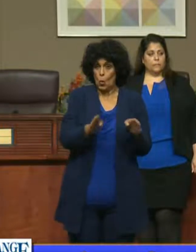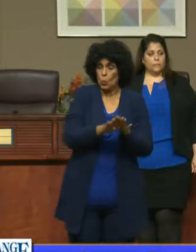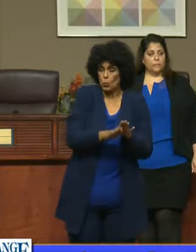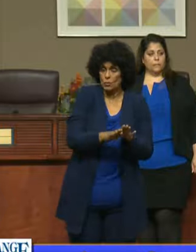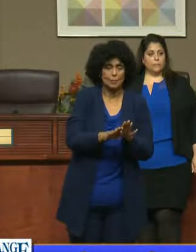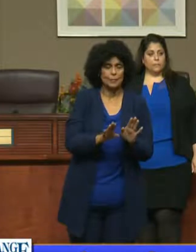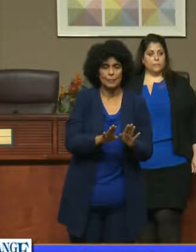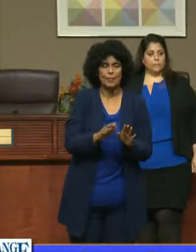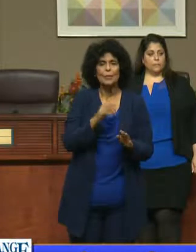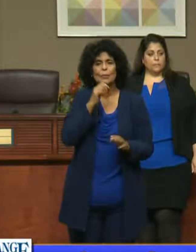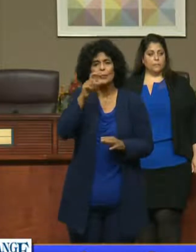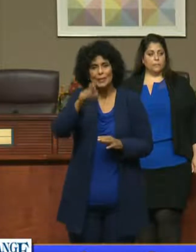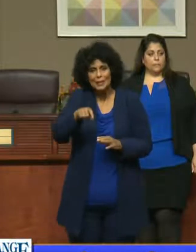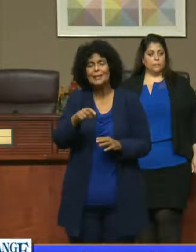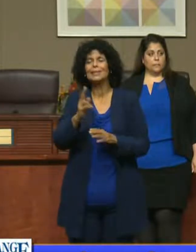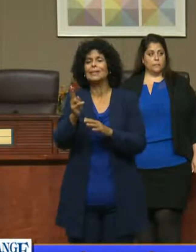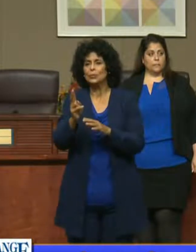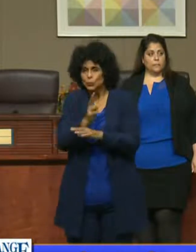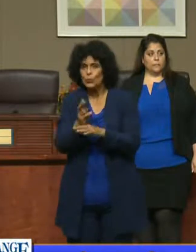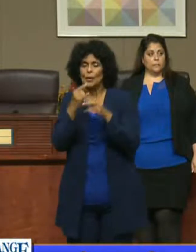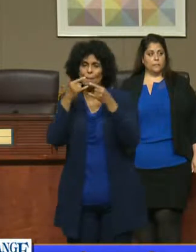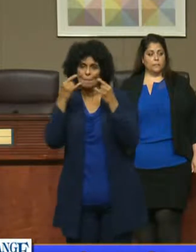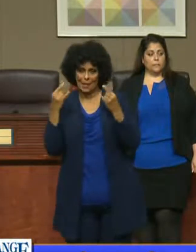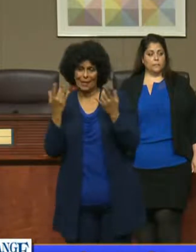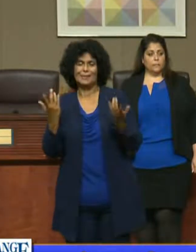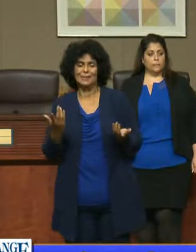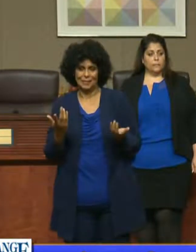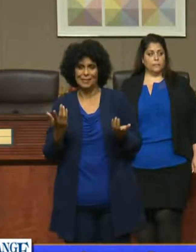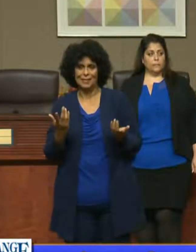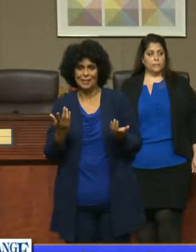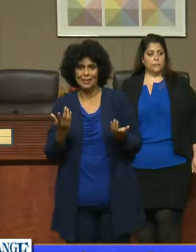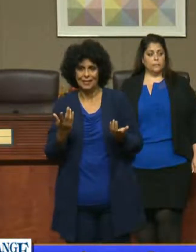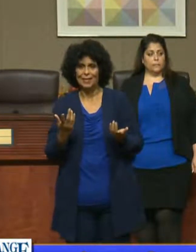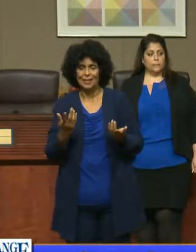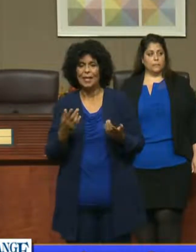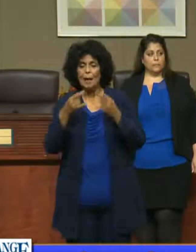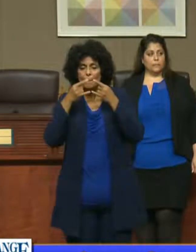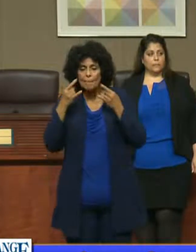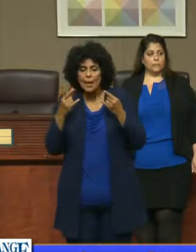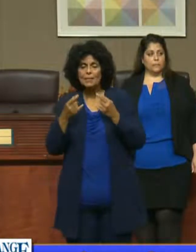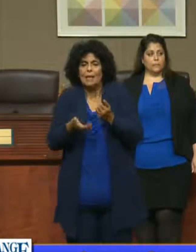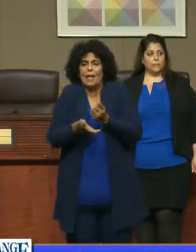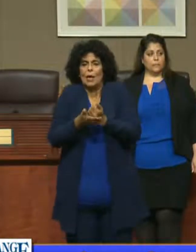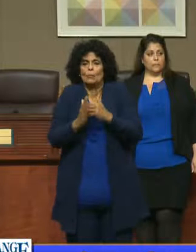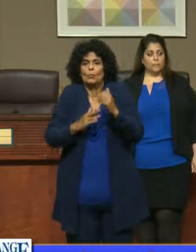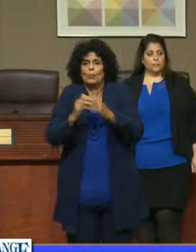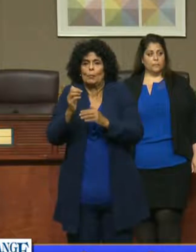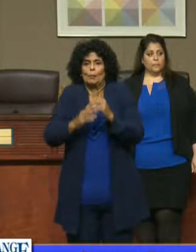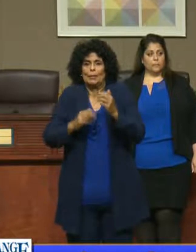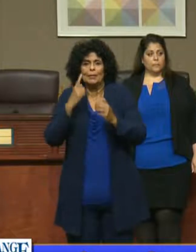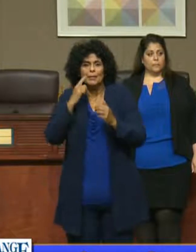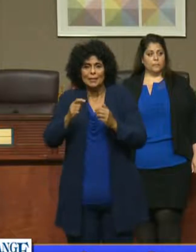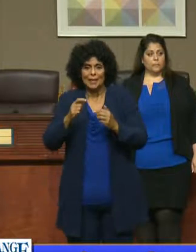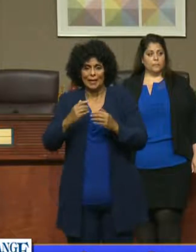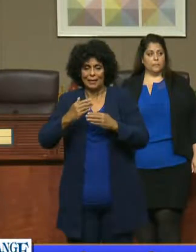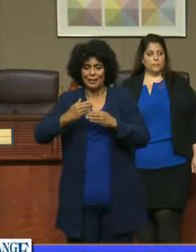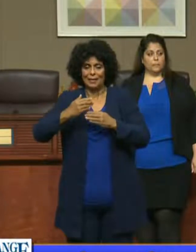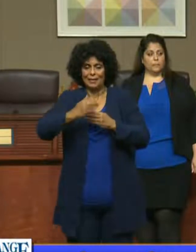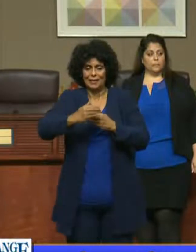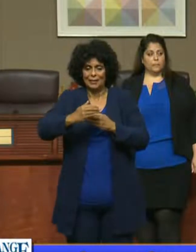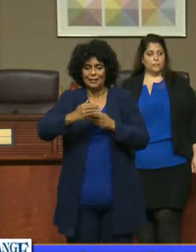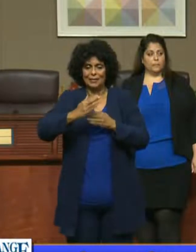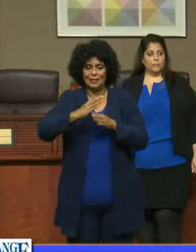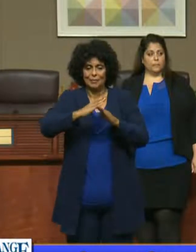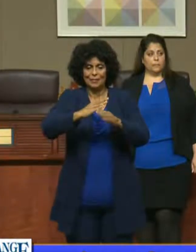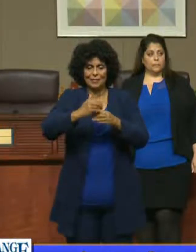It's enough? It's not enough masks. What you do is you build layers of protection so that you can catch the virus and stop in